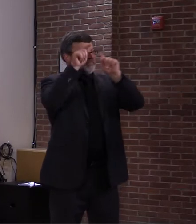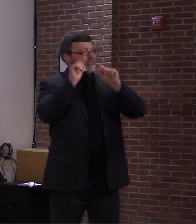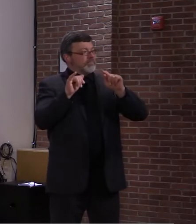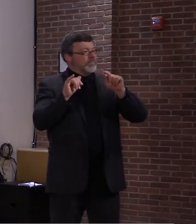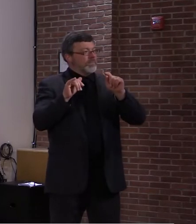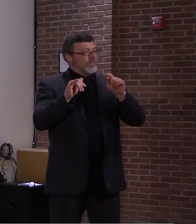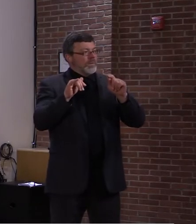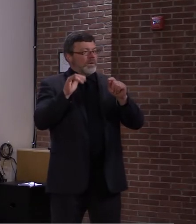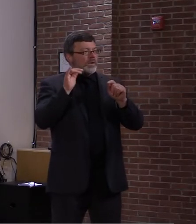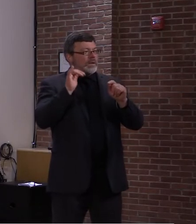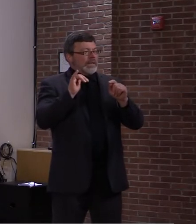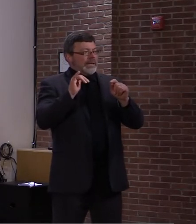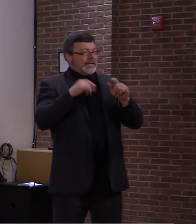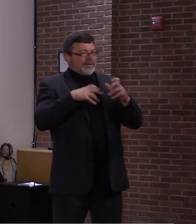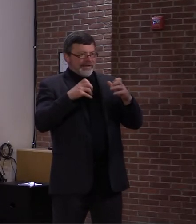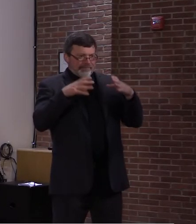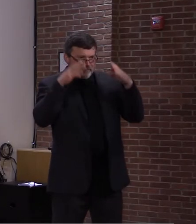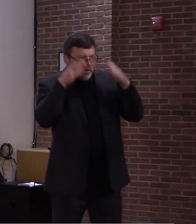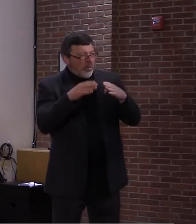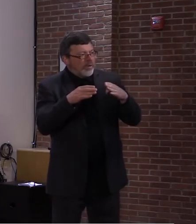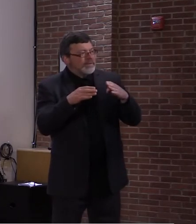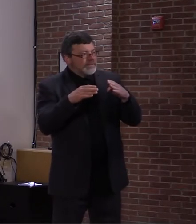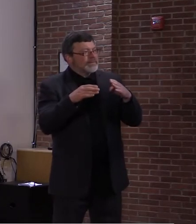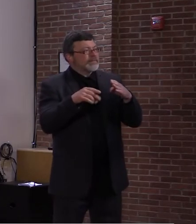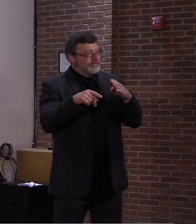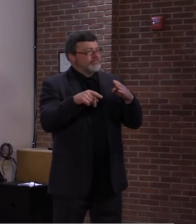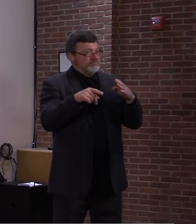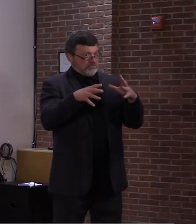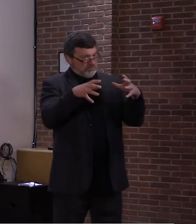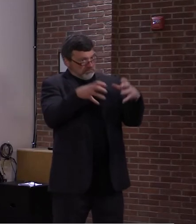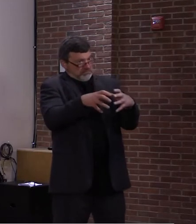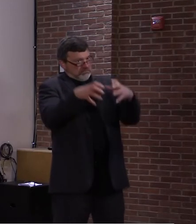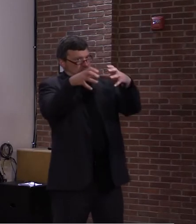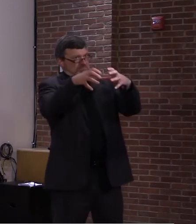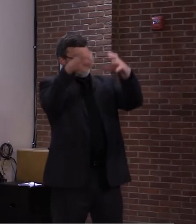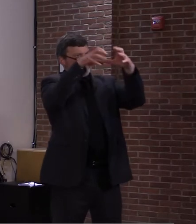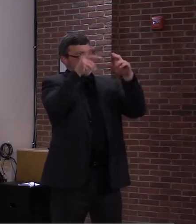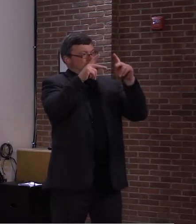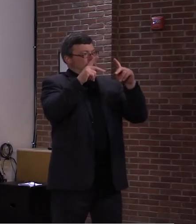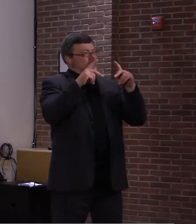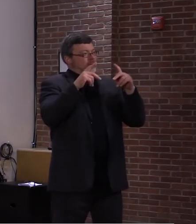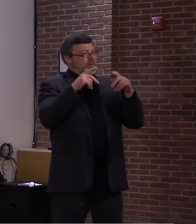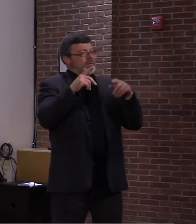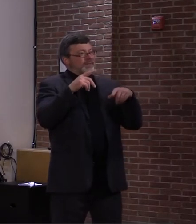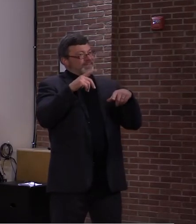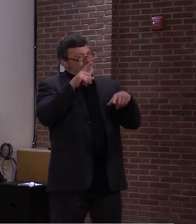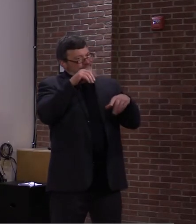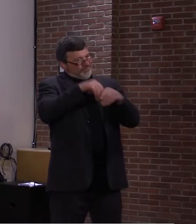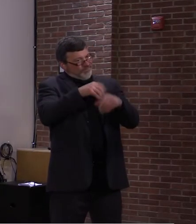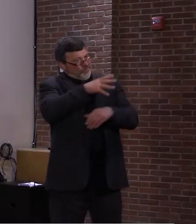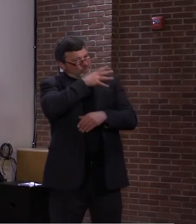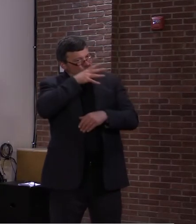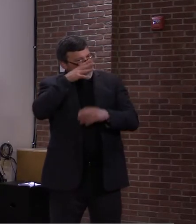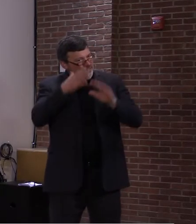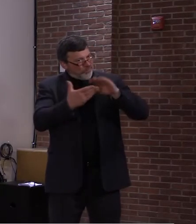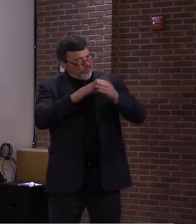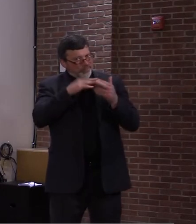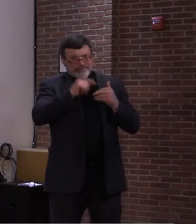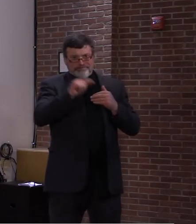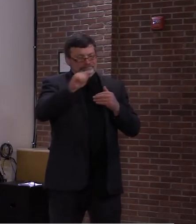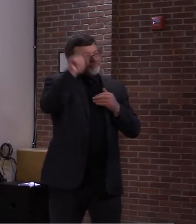the more populous areas of the state, Chittenden County in particular. And what happens is you don't